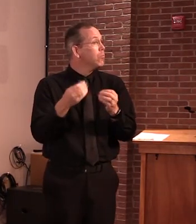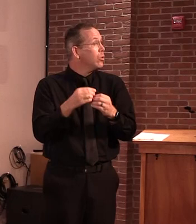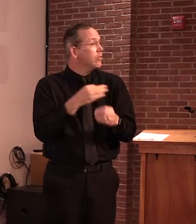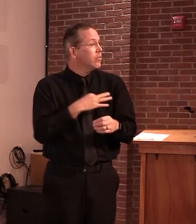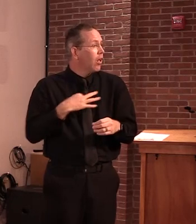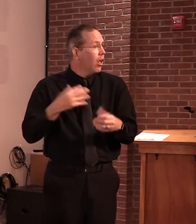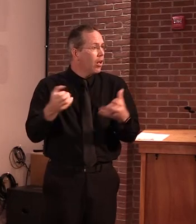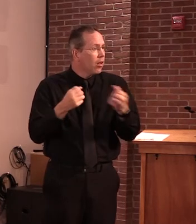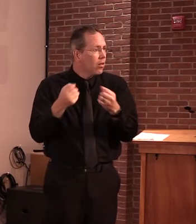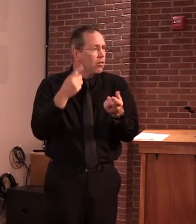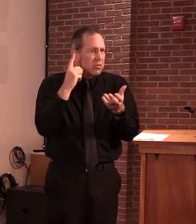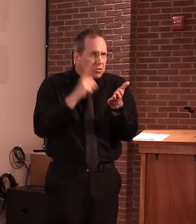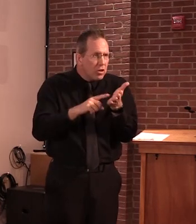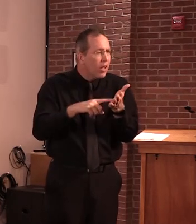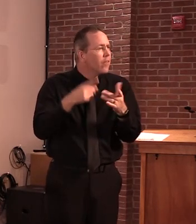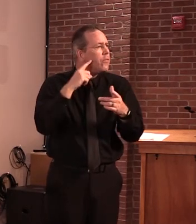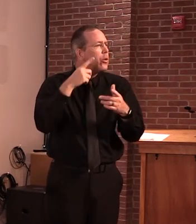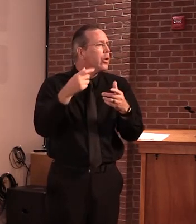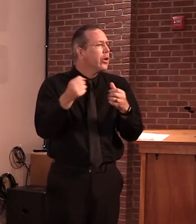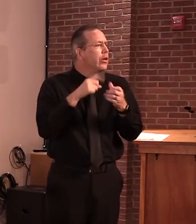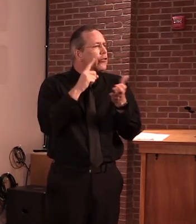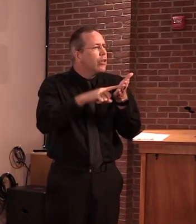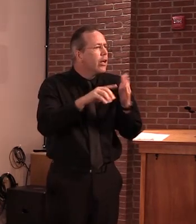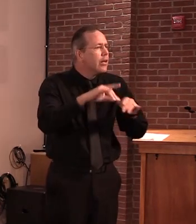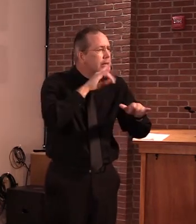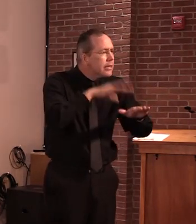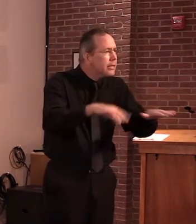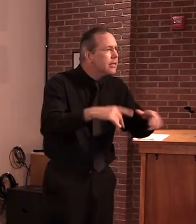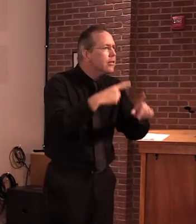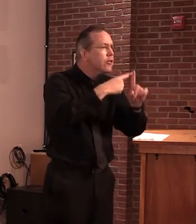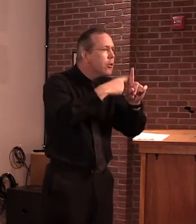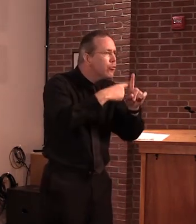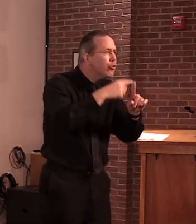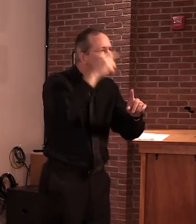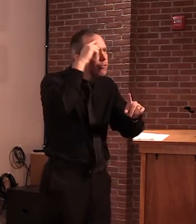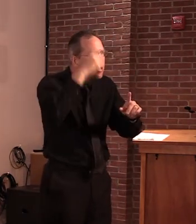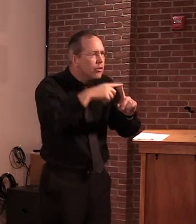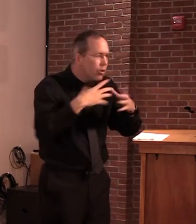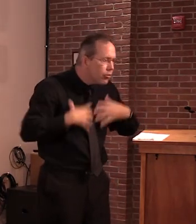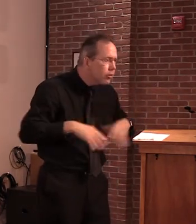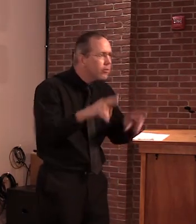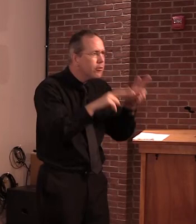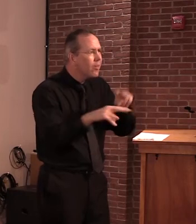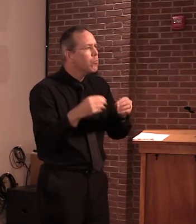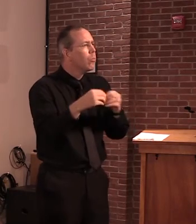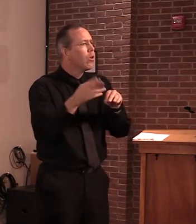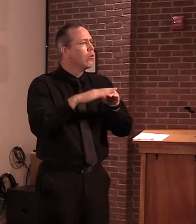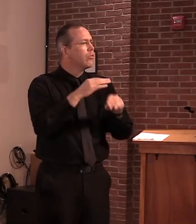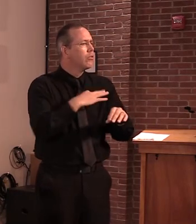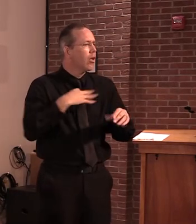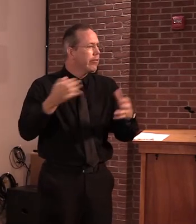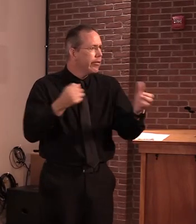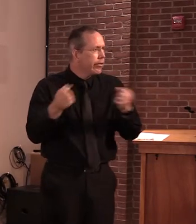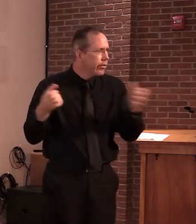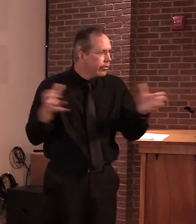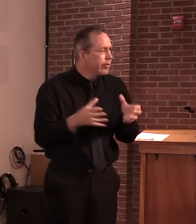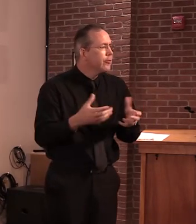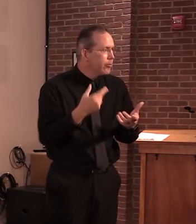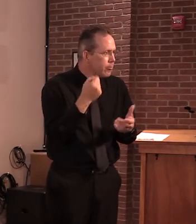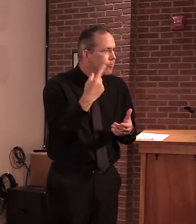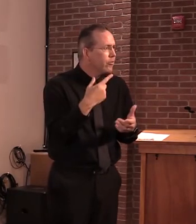students, in particular on buses. So we'll see different patterns emerging. We're trying our best to get those federal dollars out to districts to